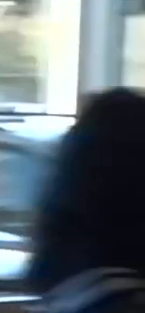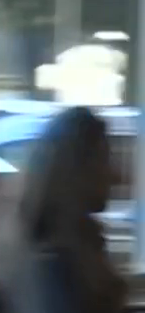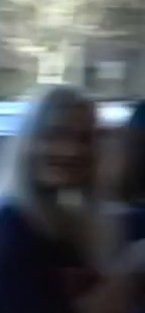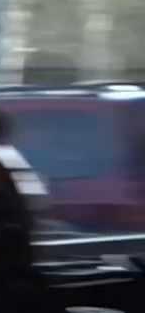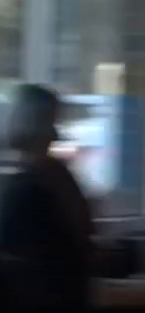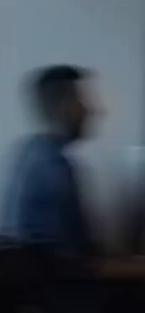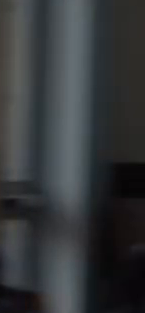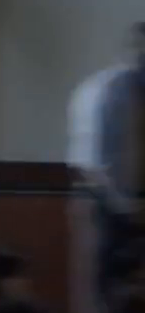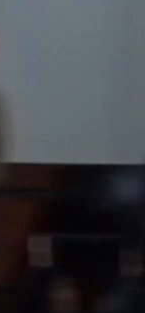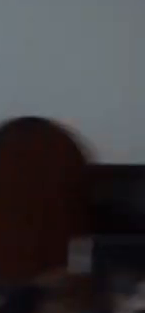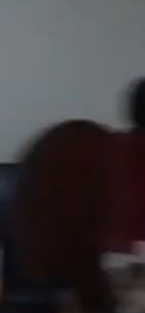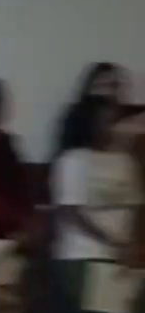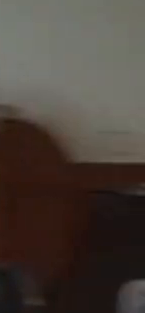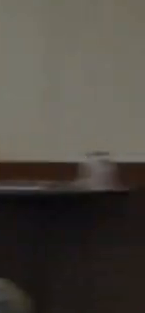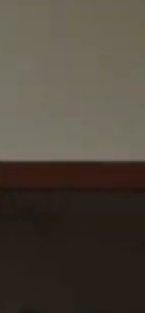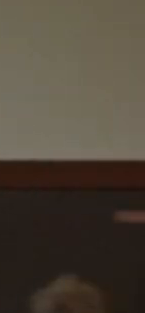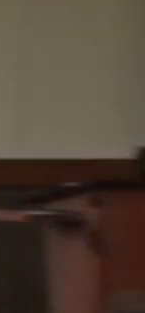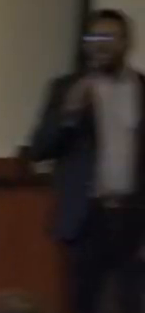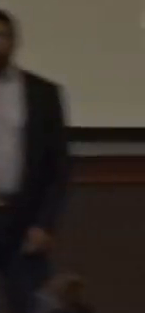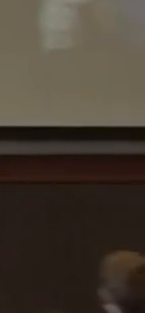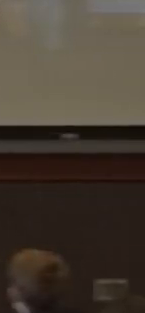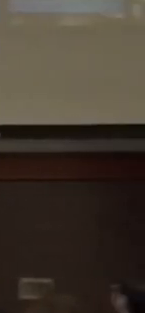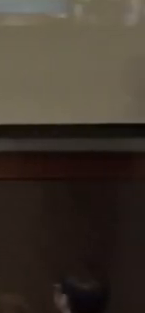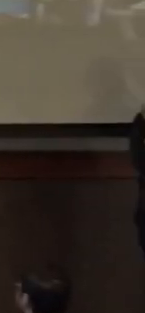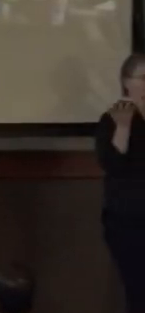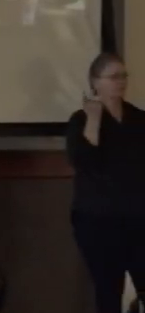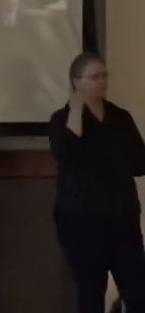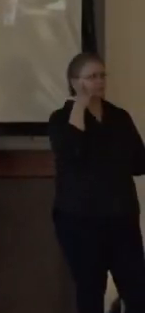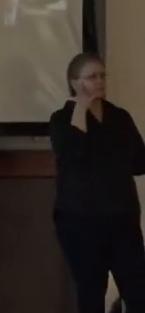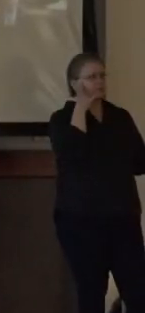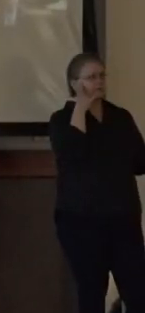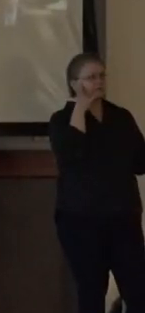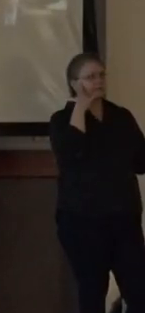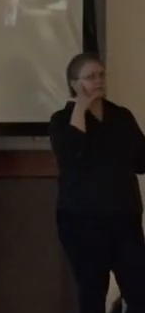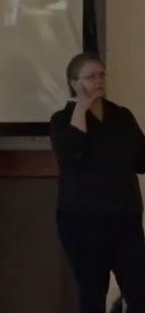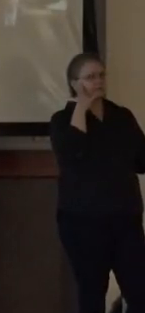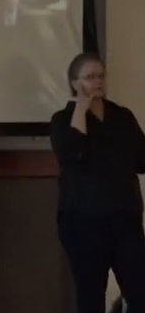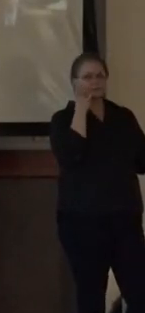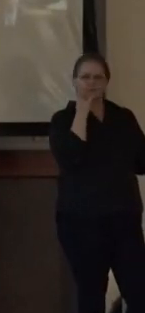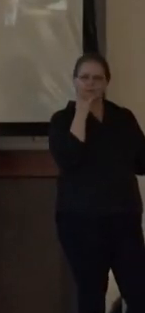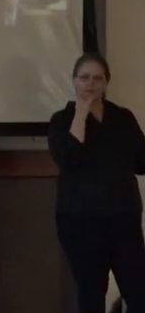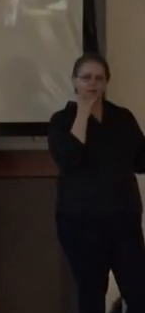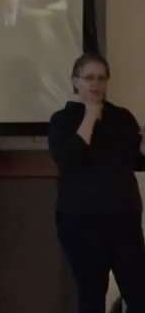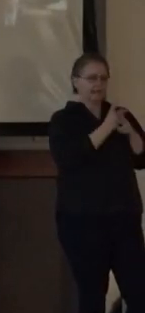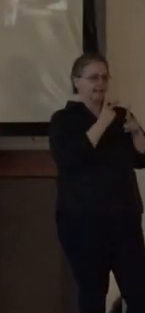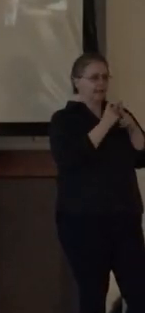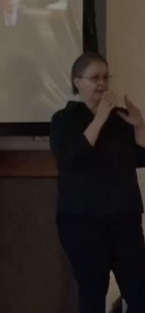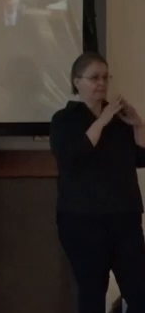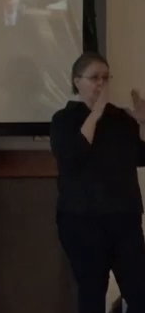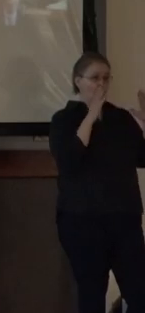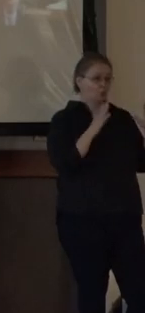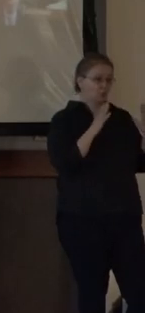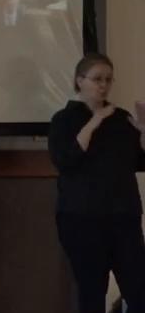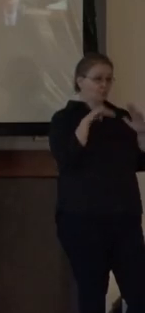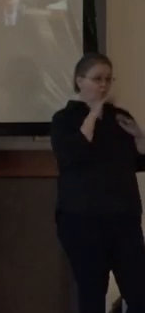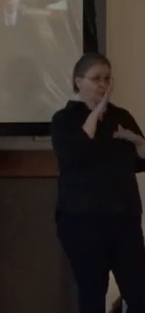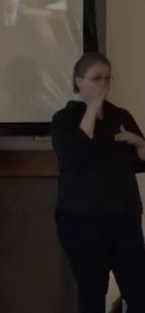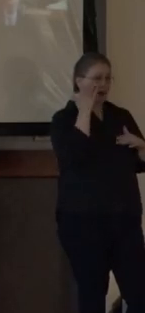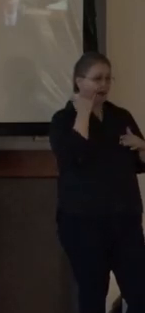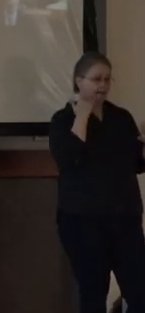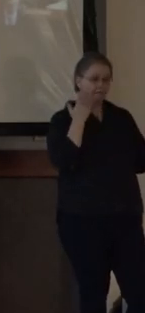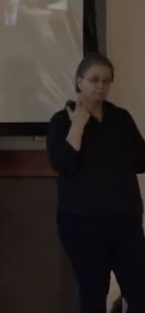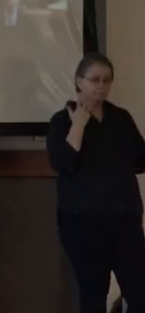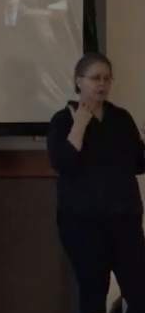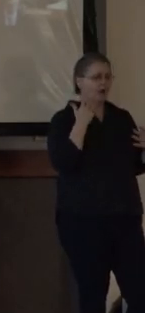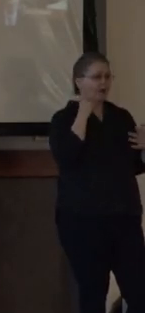Definition of success. I think it's being happy. It's keeping a roof over your head. I think